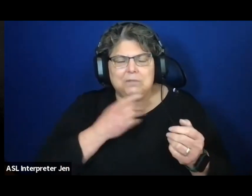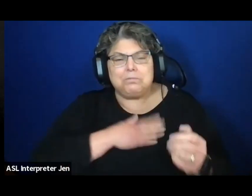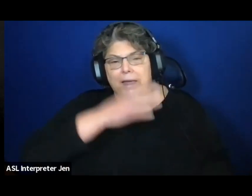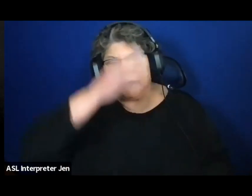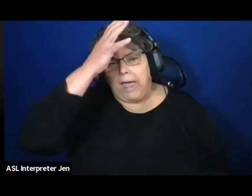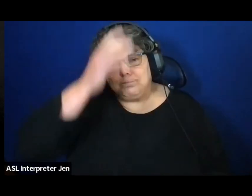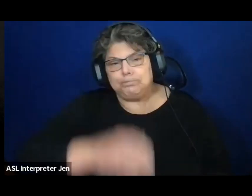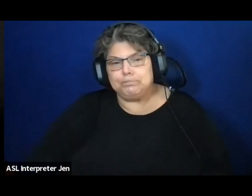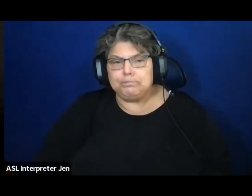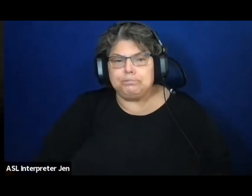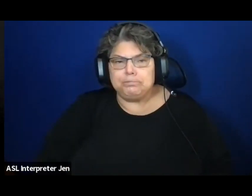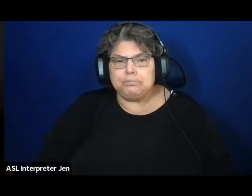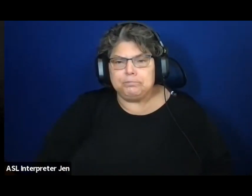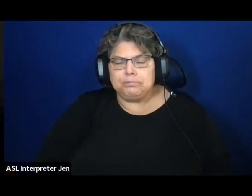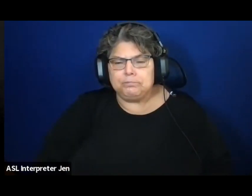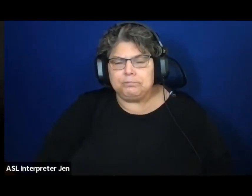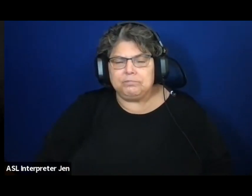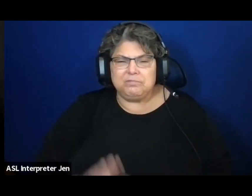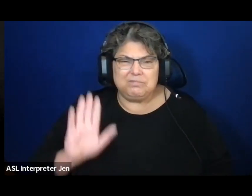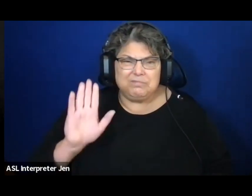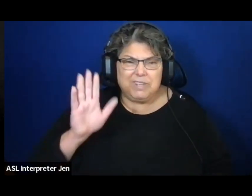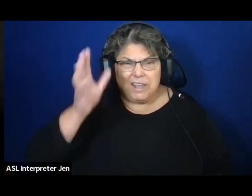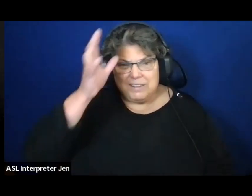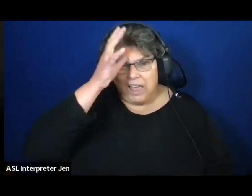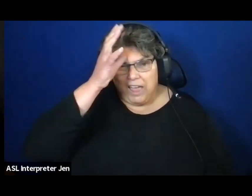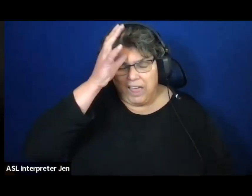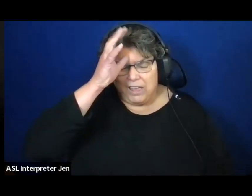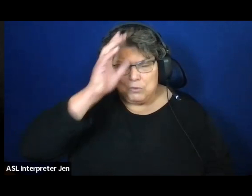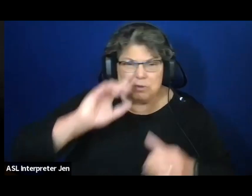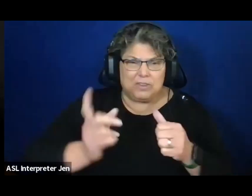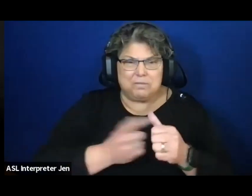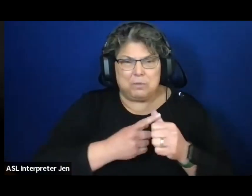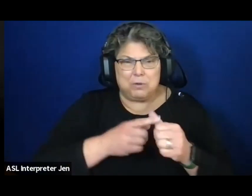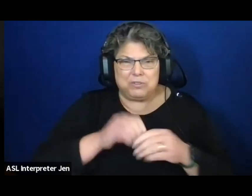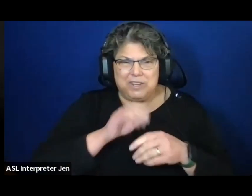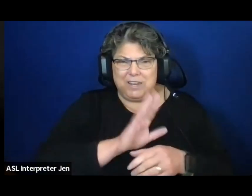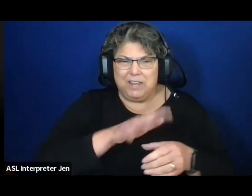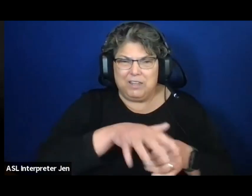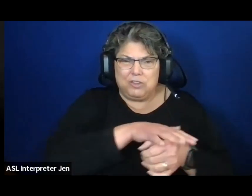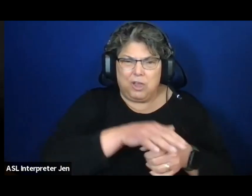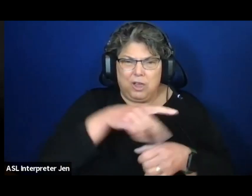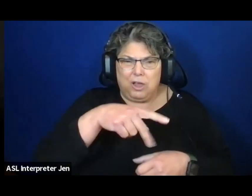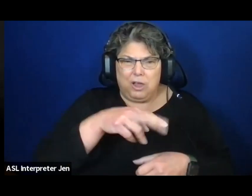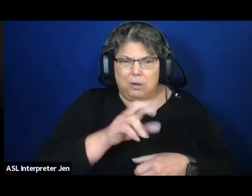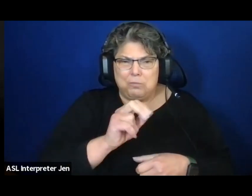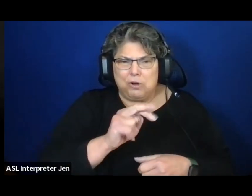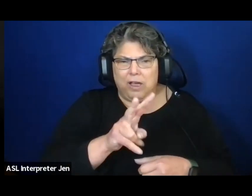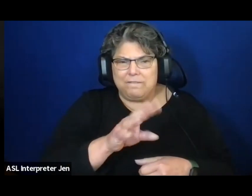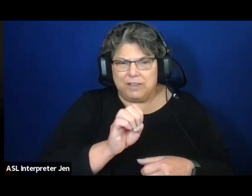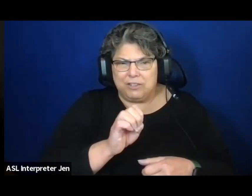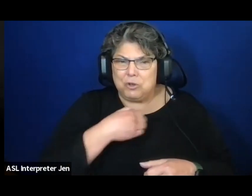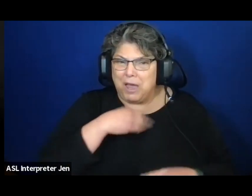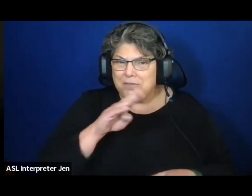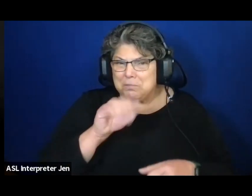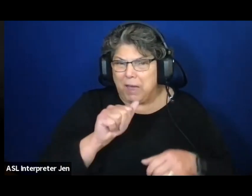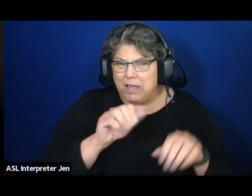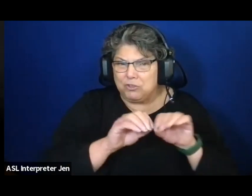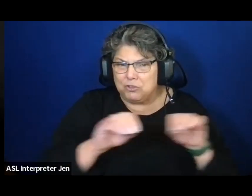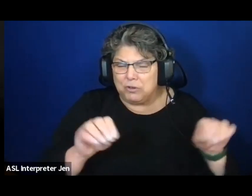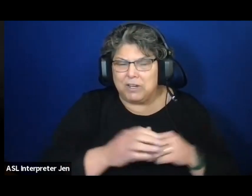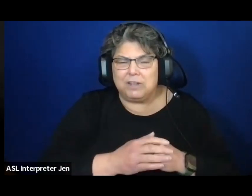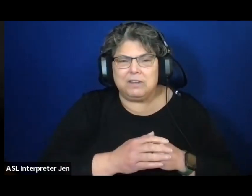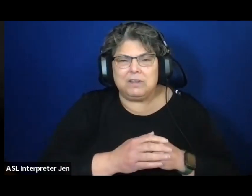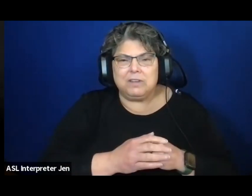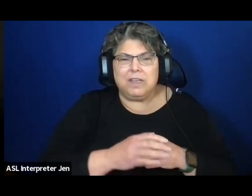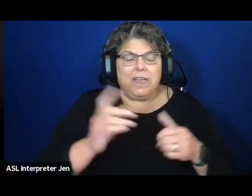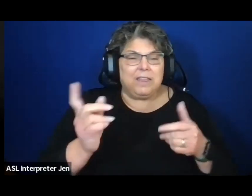dad. George's dad was the first in his province to have a bachelor's degree and the first in the country of Sierra